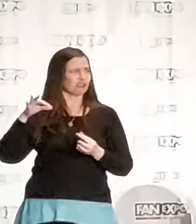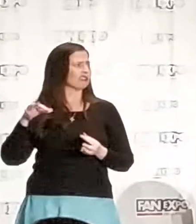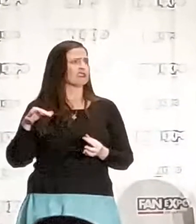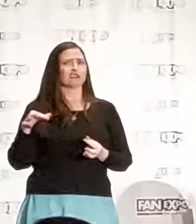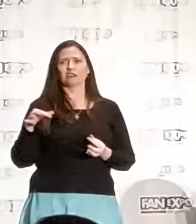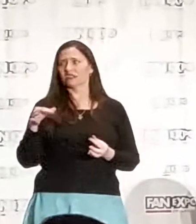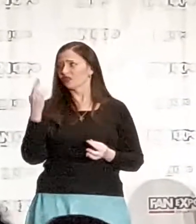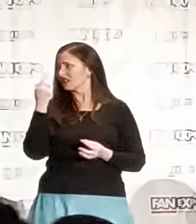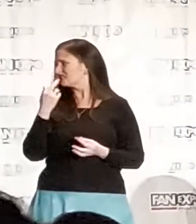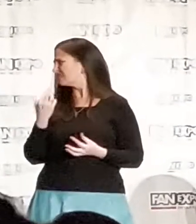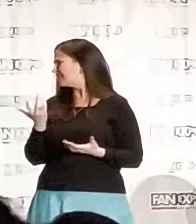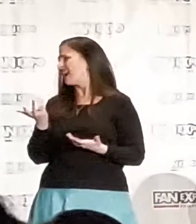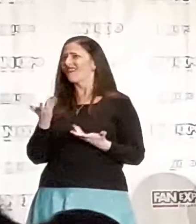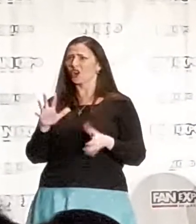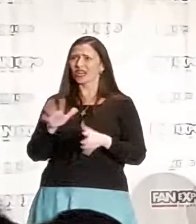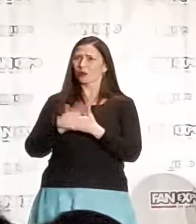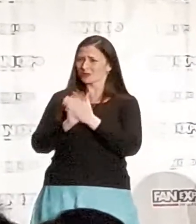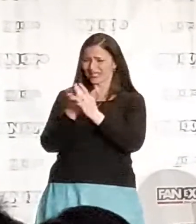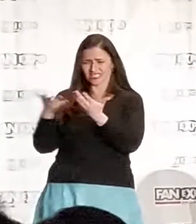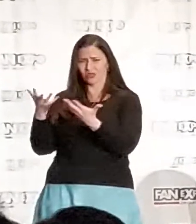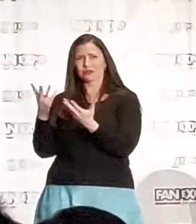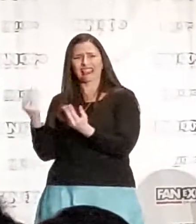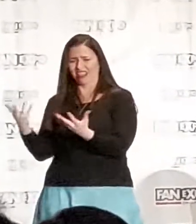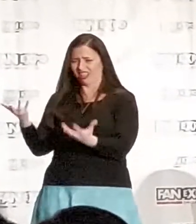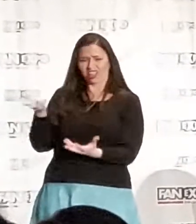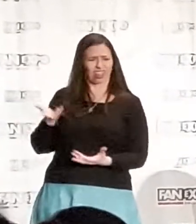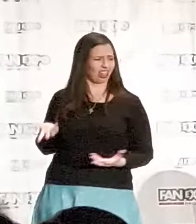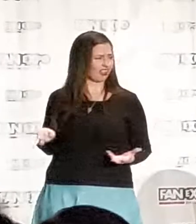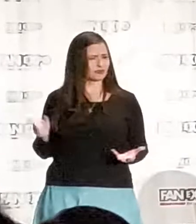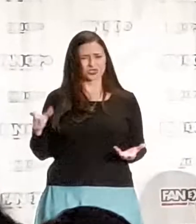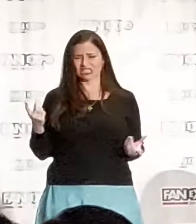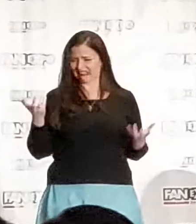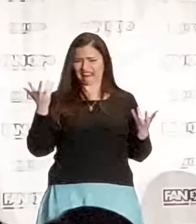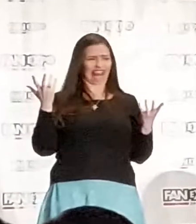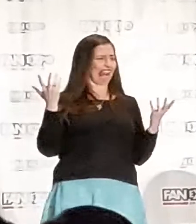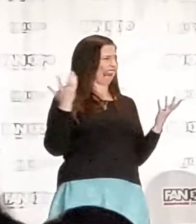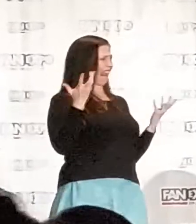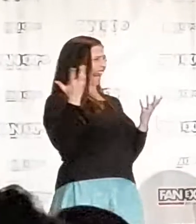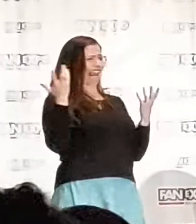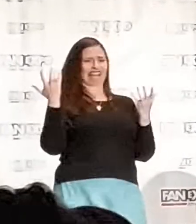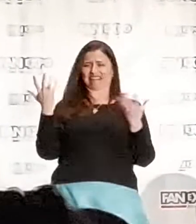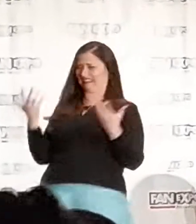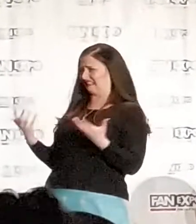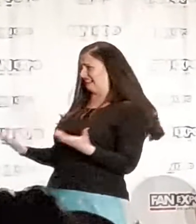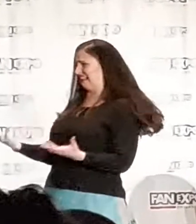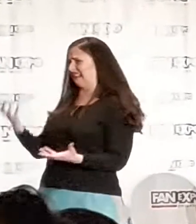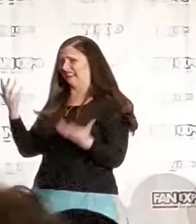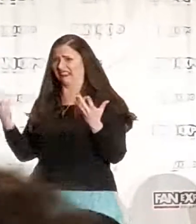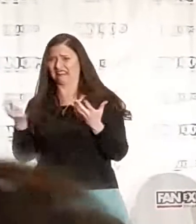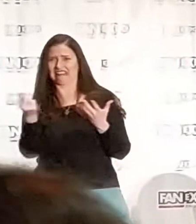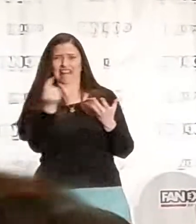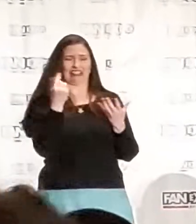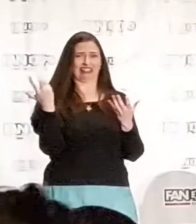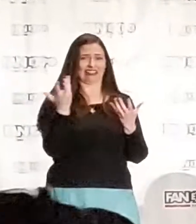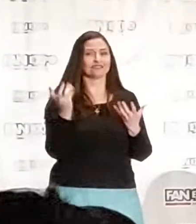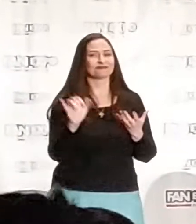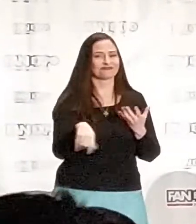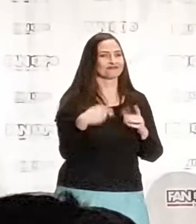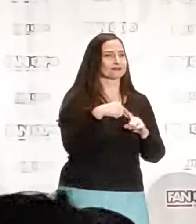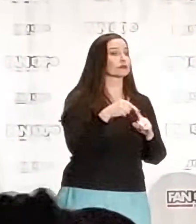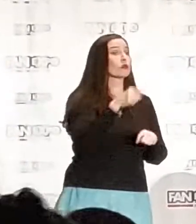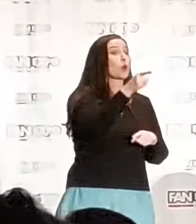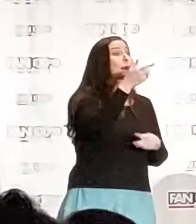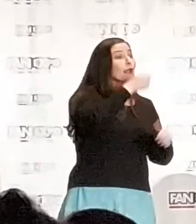and you realize that after you've washed your hands or done whatever, and you're like, where am I going? I don't know what to do right now. That would be funny. Or hiding the